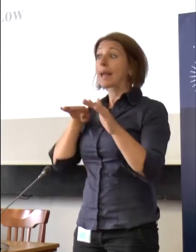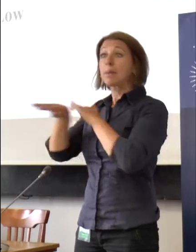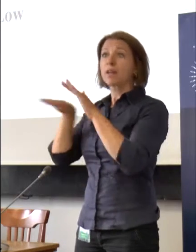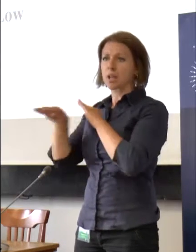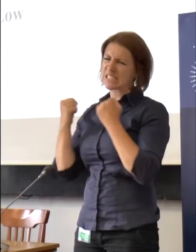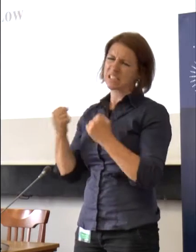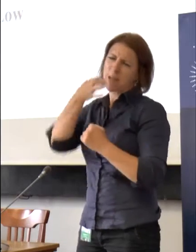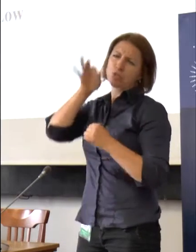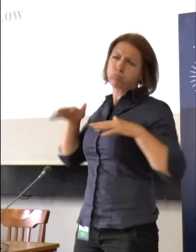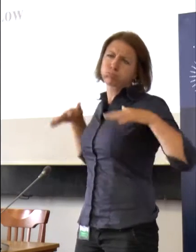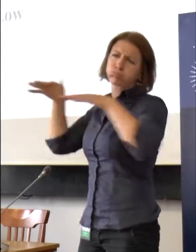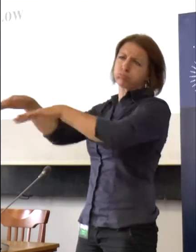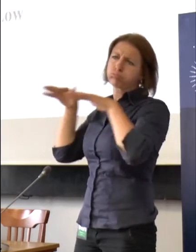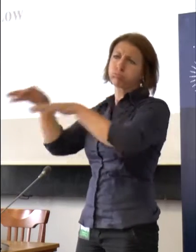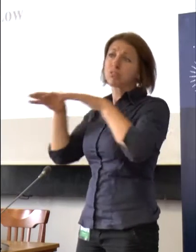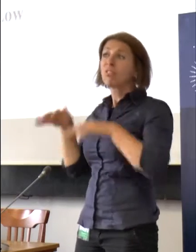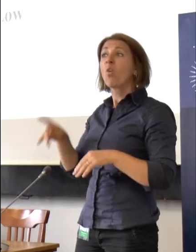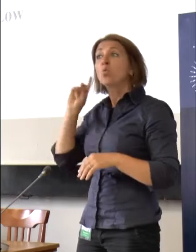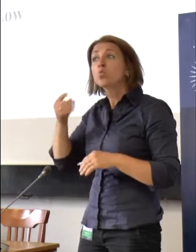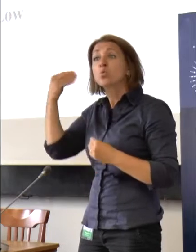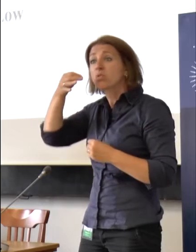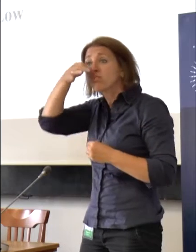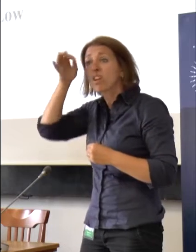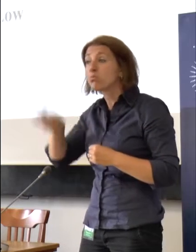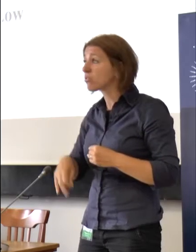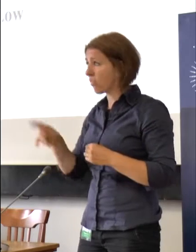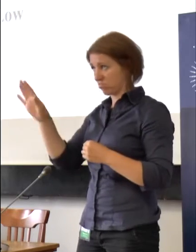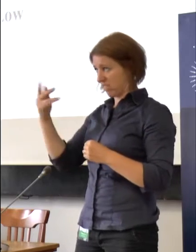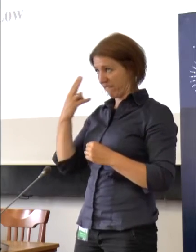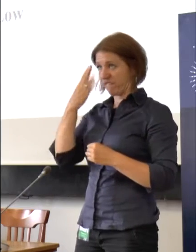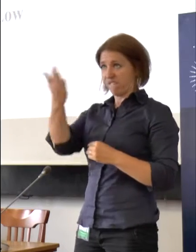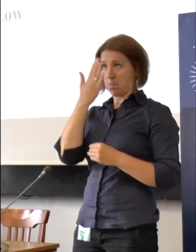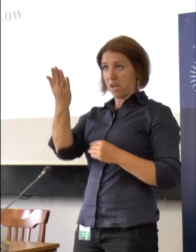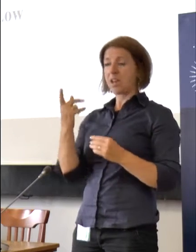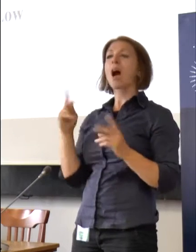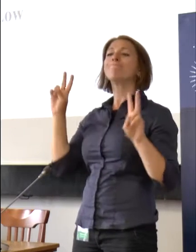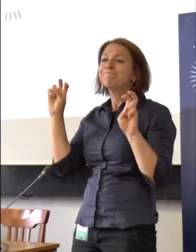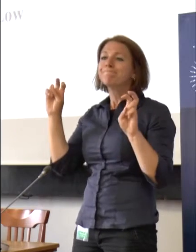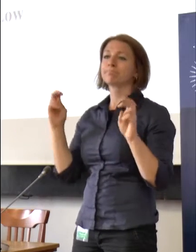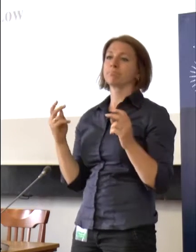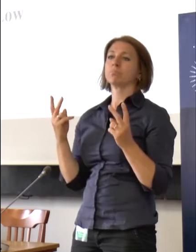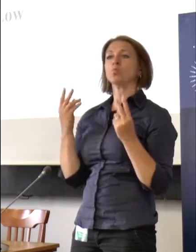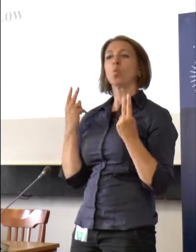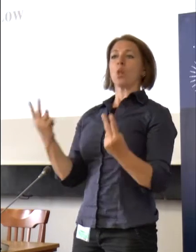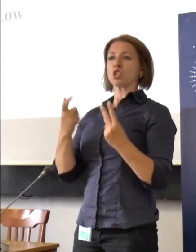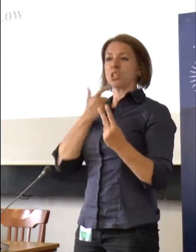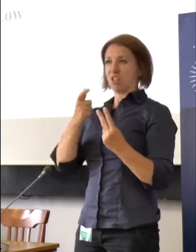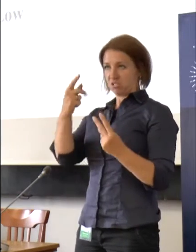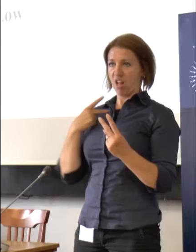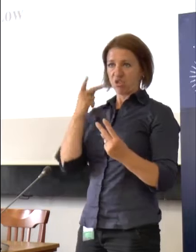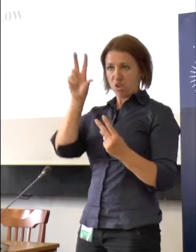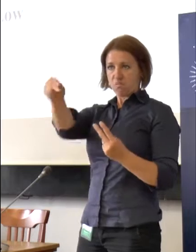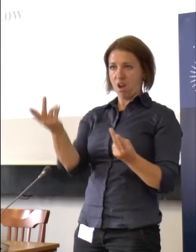They immediately see that the high language of this country is English. You have certainly remarked that when the